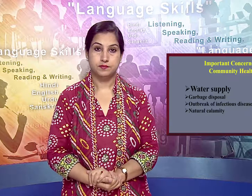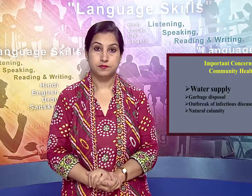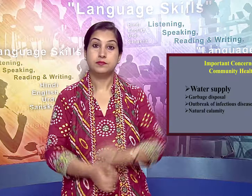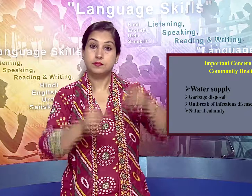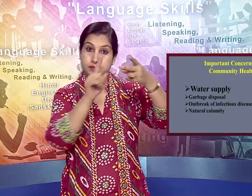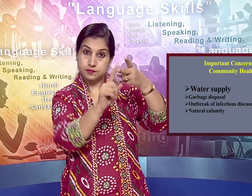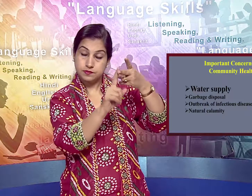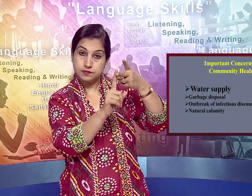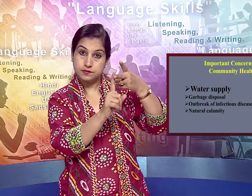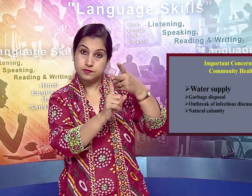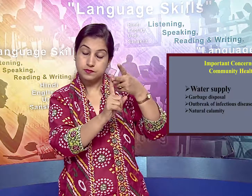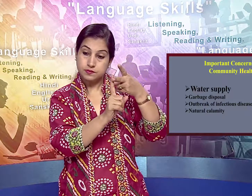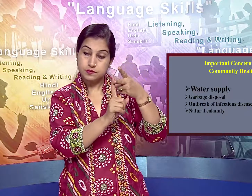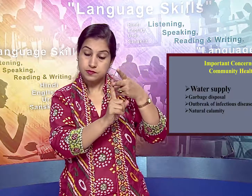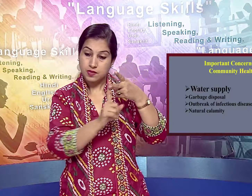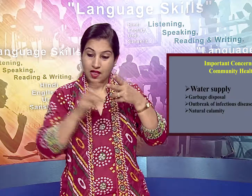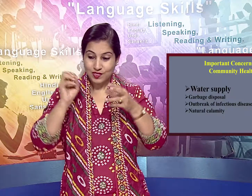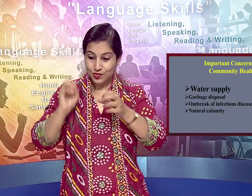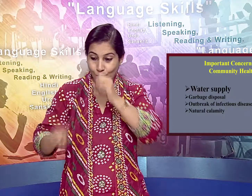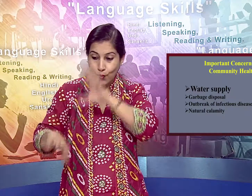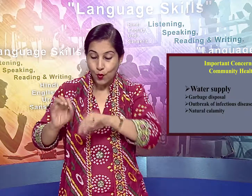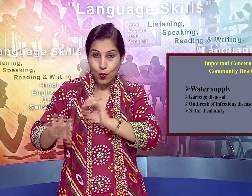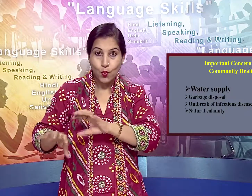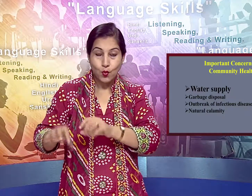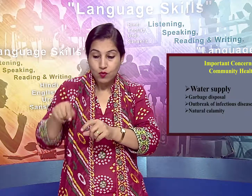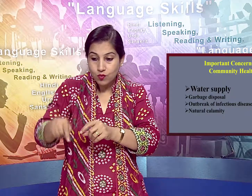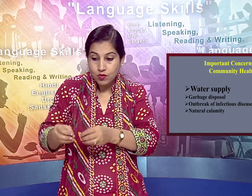The second is garbage disposal.